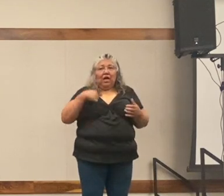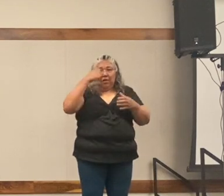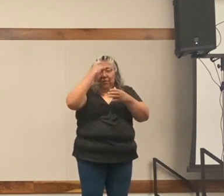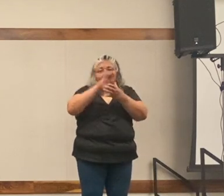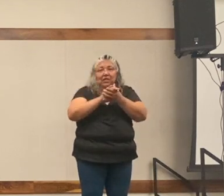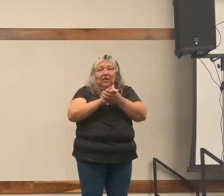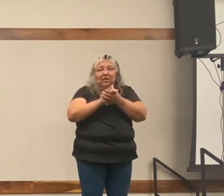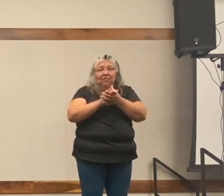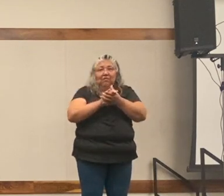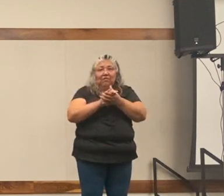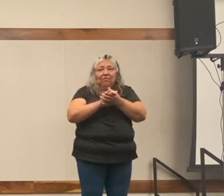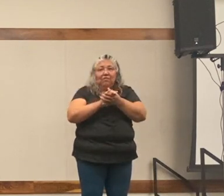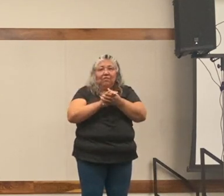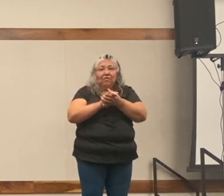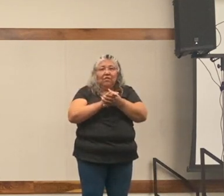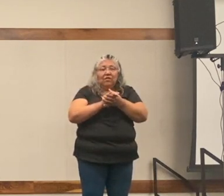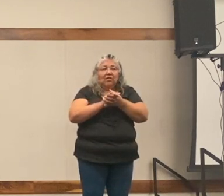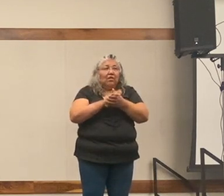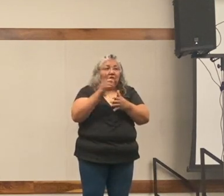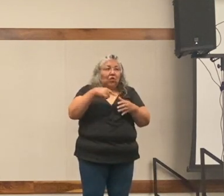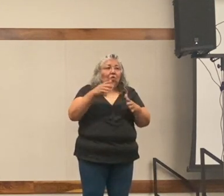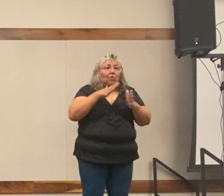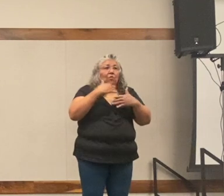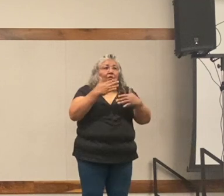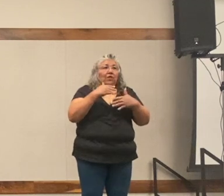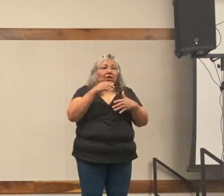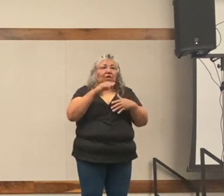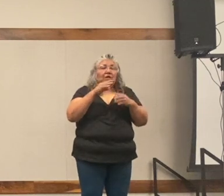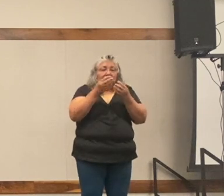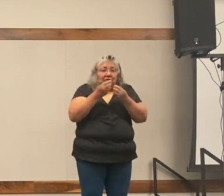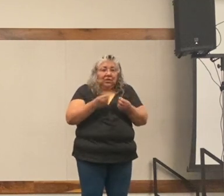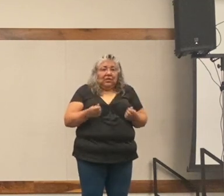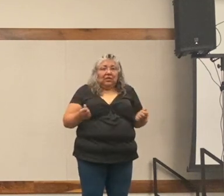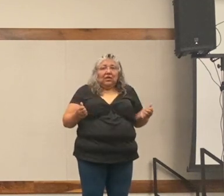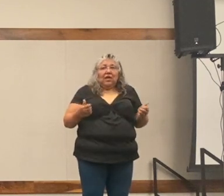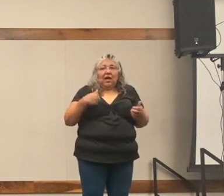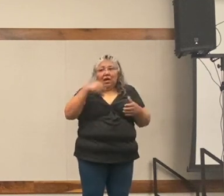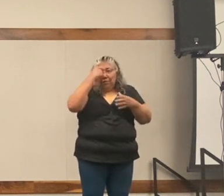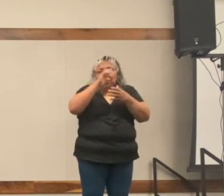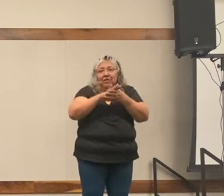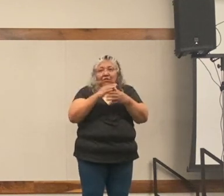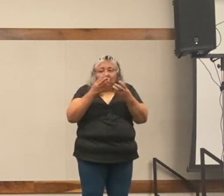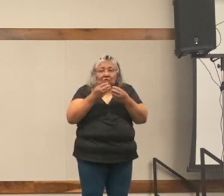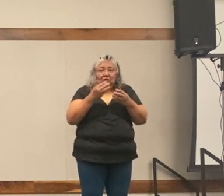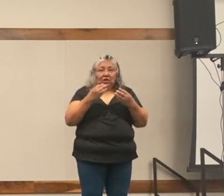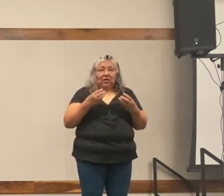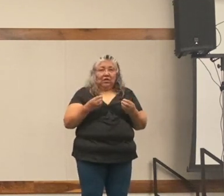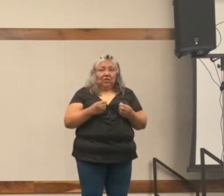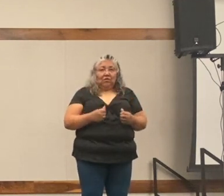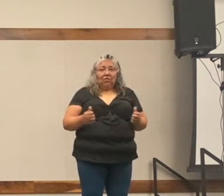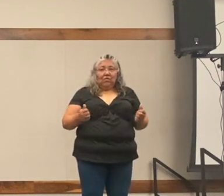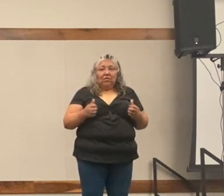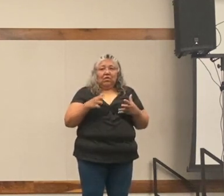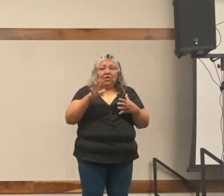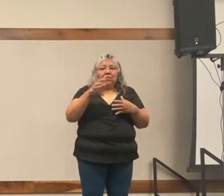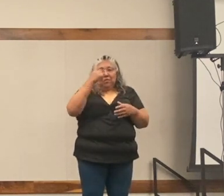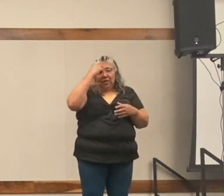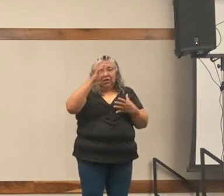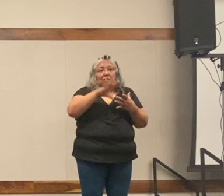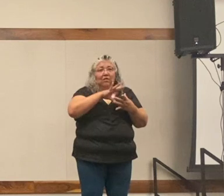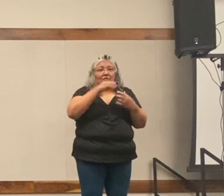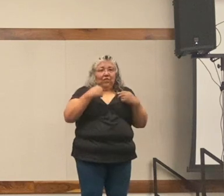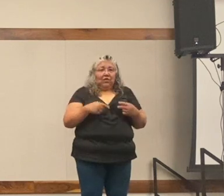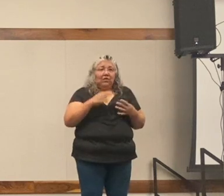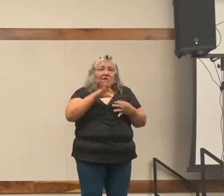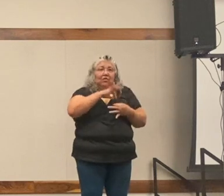that you're breathing in his healing, and I believe you're healing physically and mentally and spiritually right now.